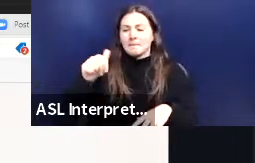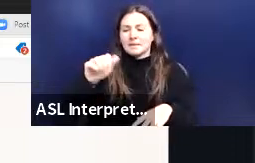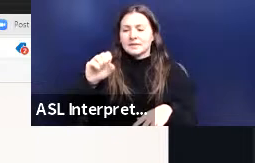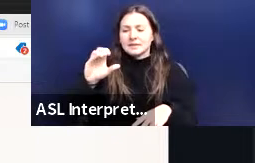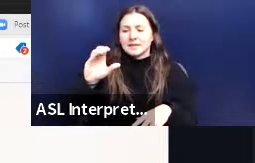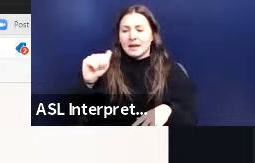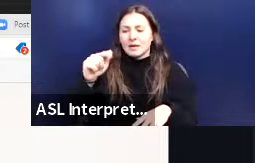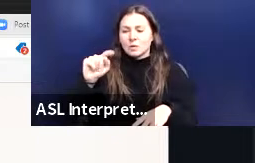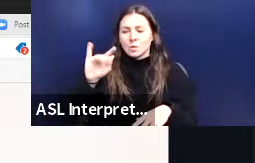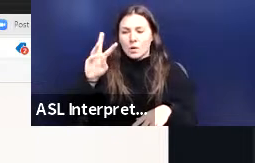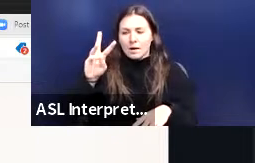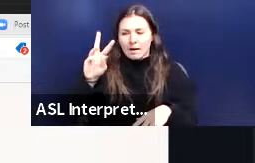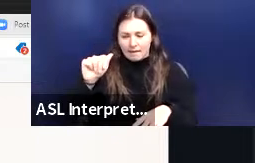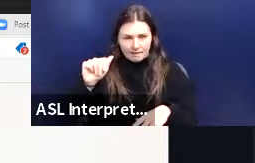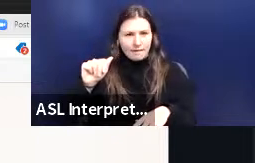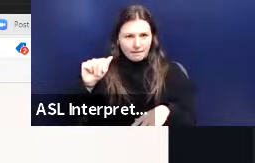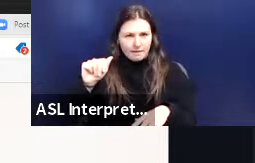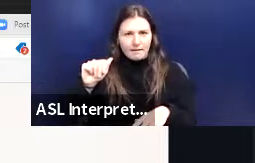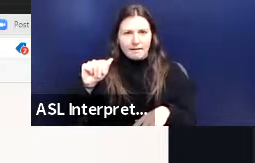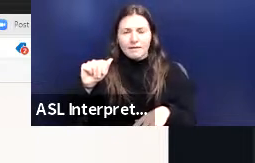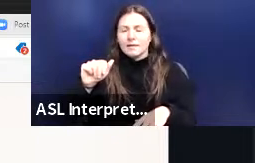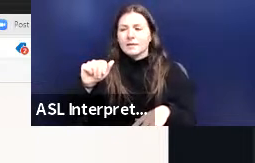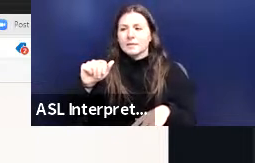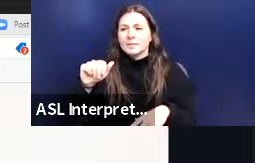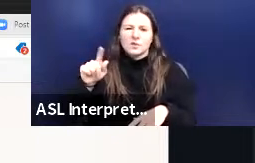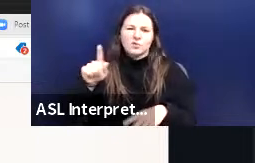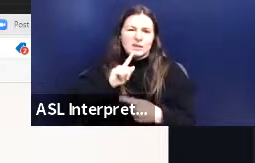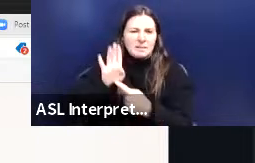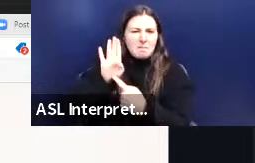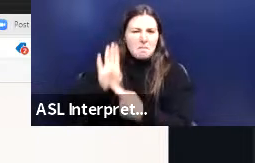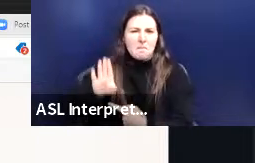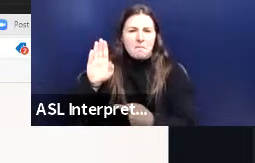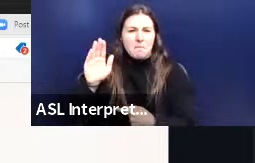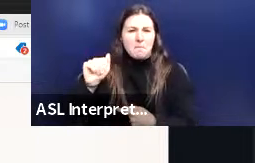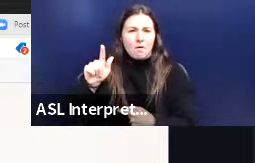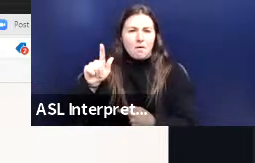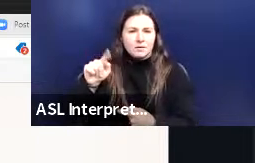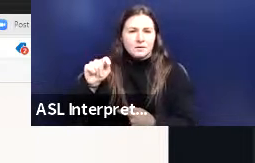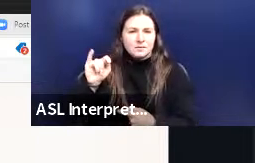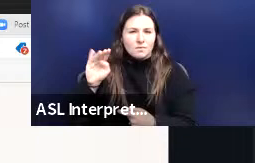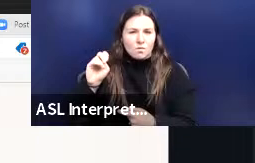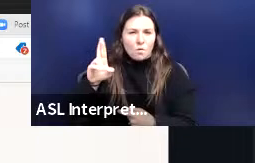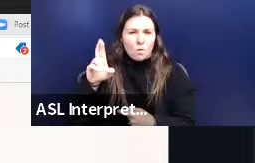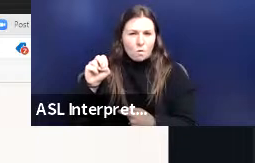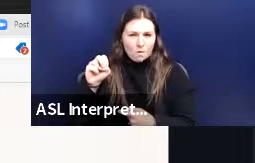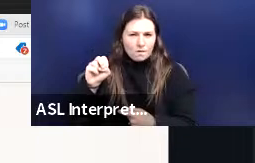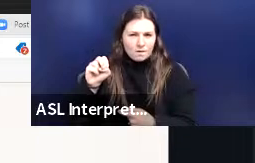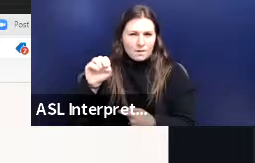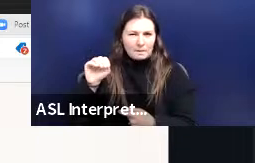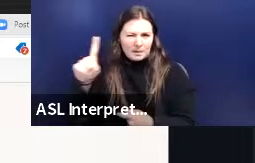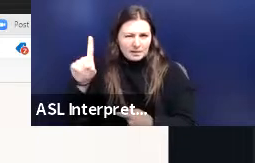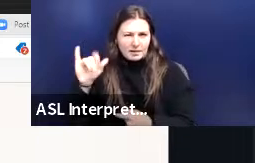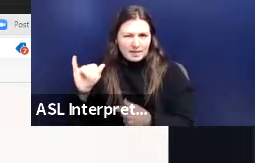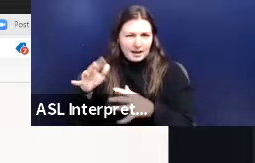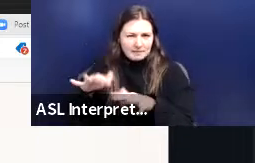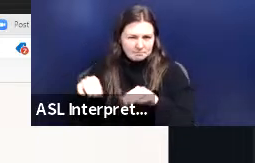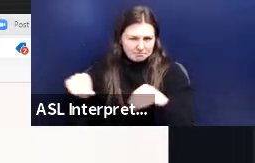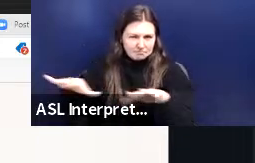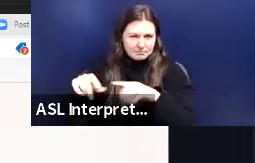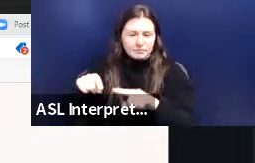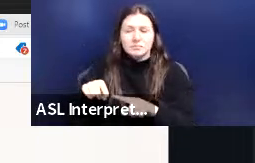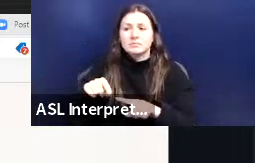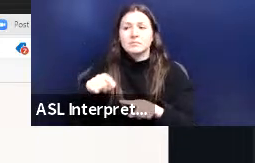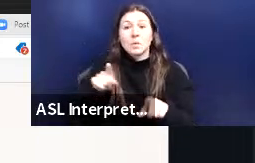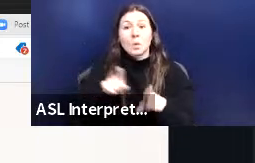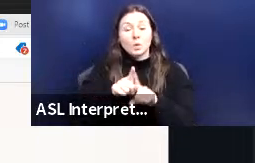and Susquehannock, also known as Baltimore, Maryland. I also call the land of the Ohlone, the Bay